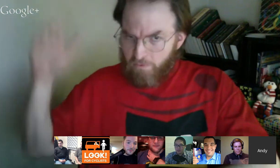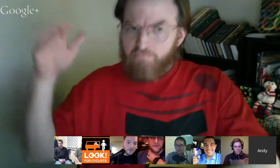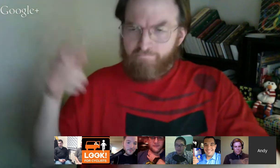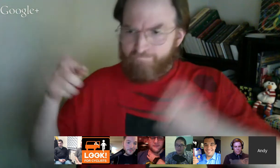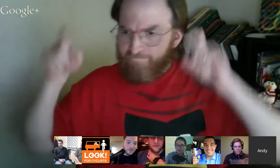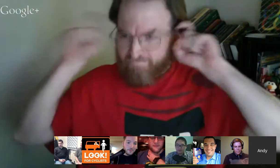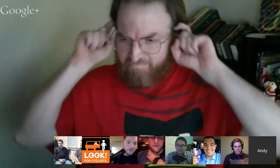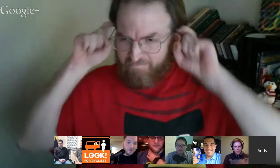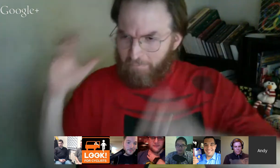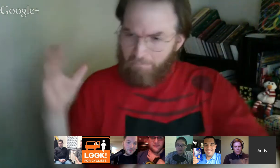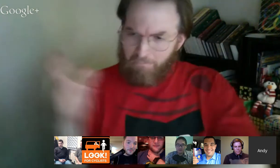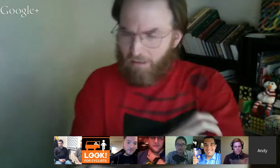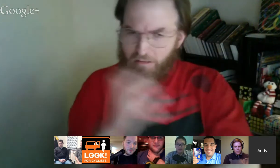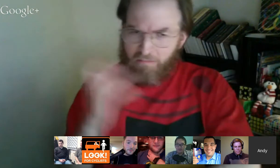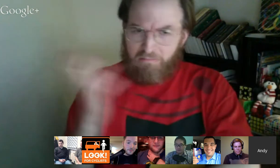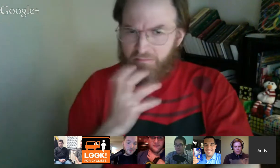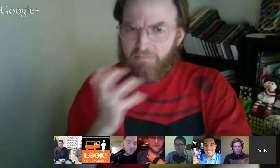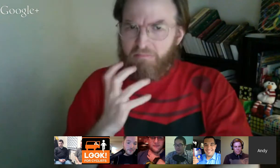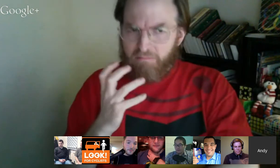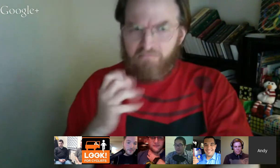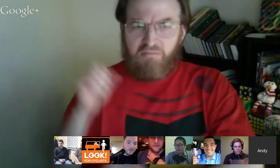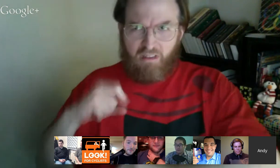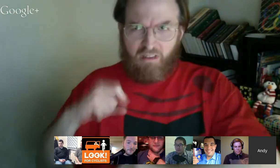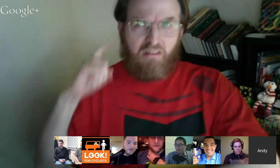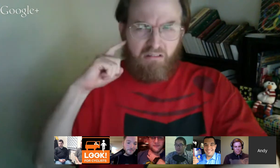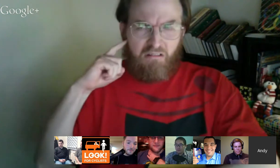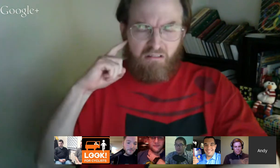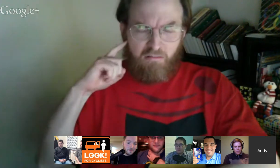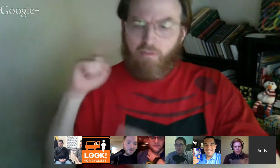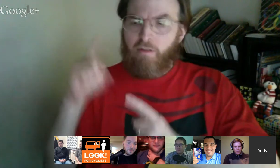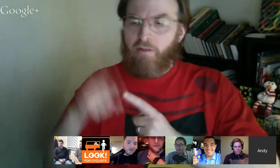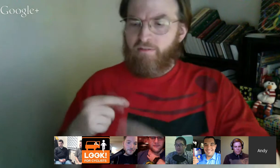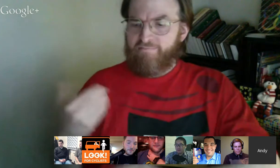I am deaf myself. I grew up deaf. I had hearing aids growing up.